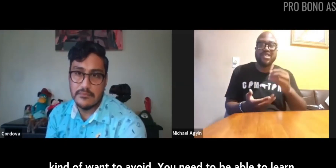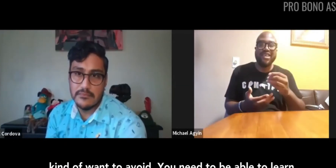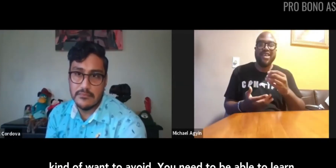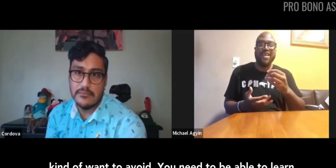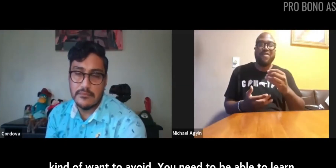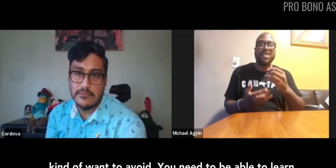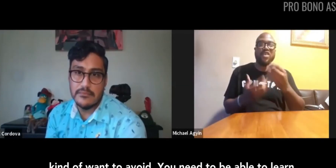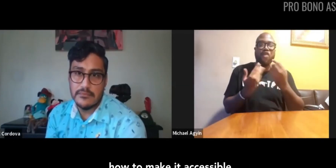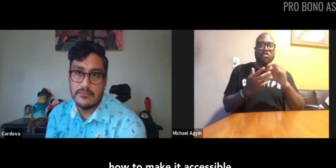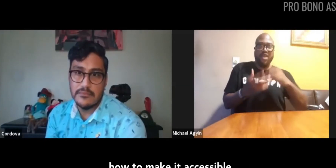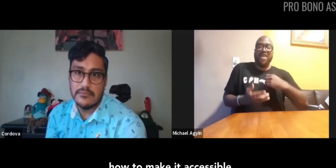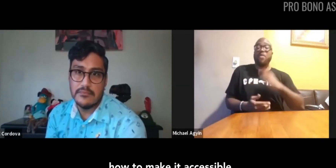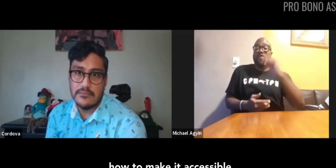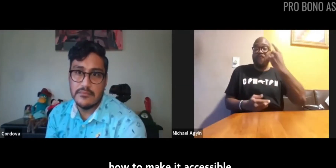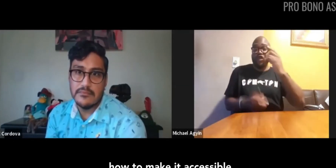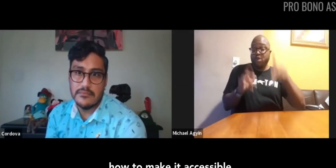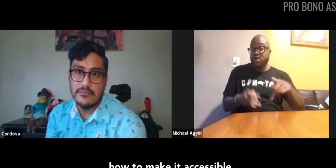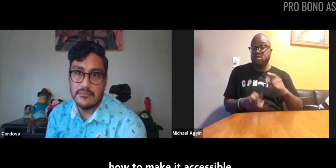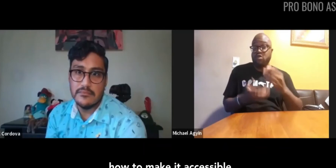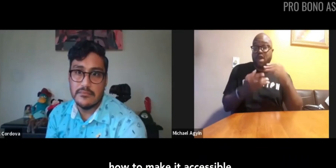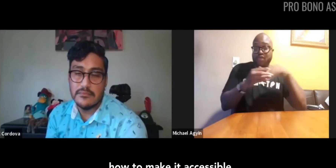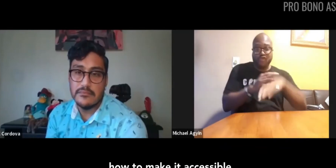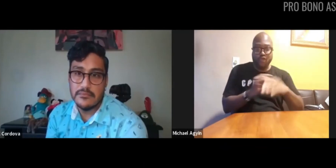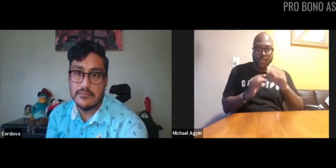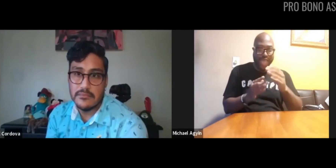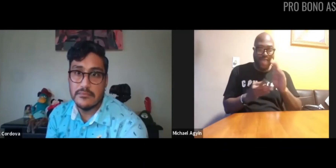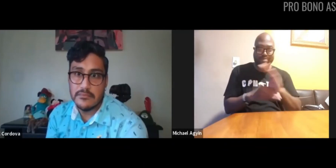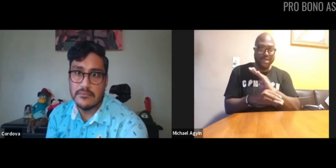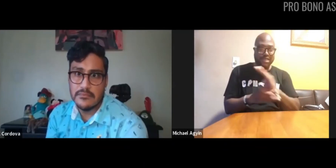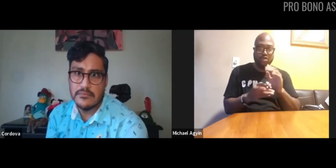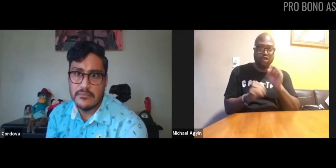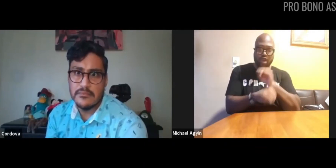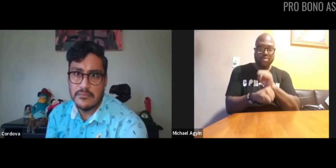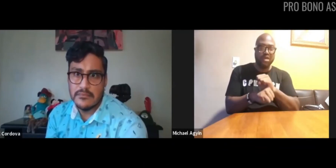avoid. They need to be able to learn how to make it accessible.